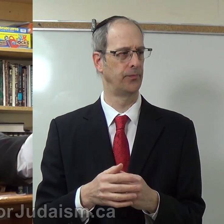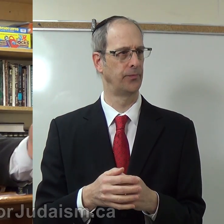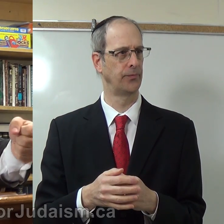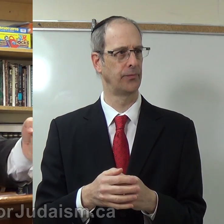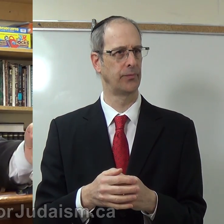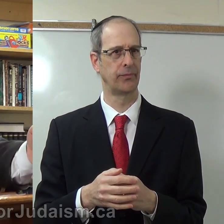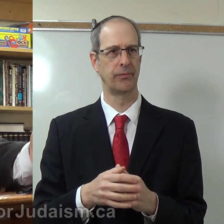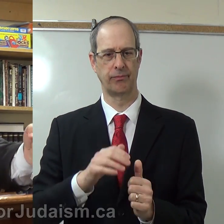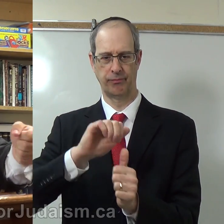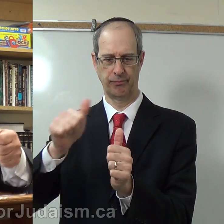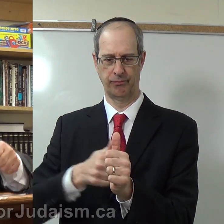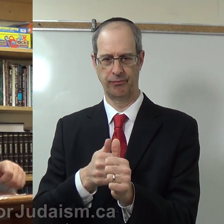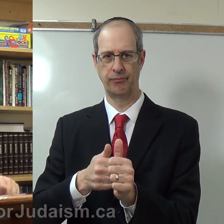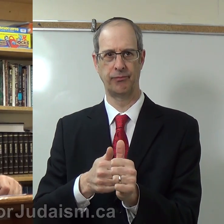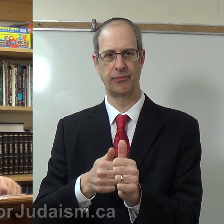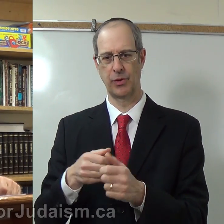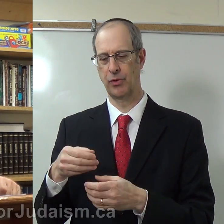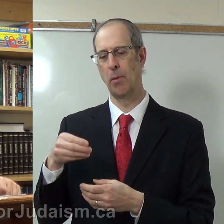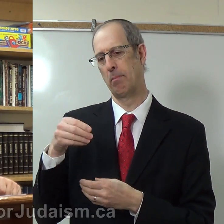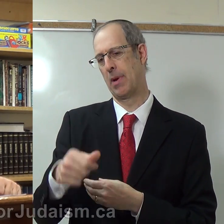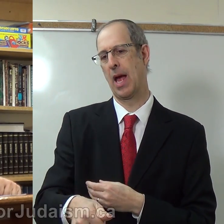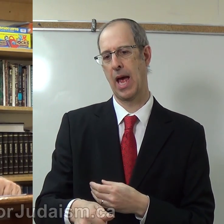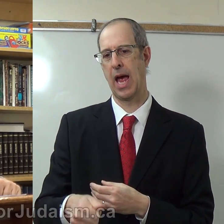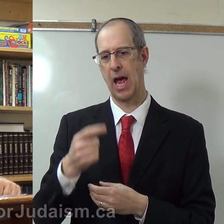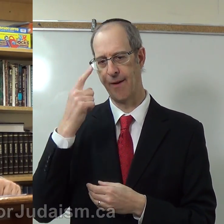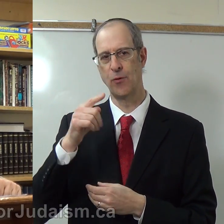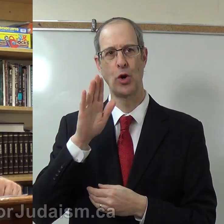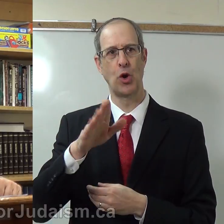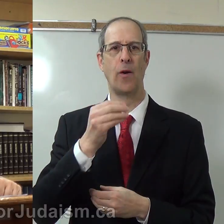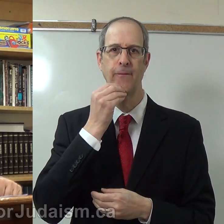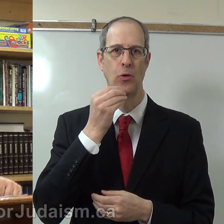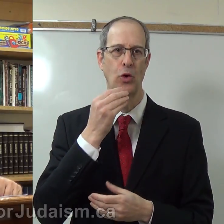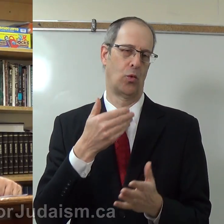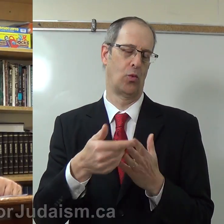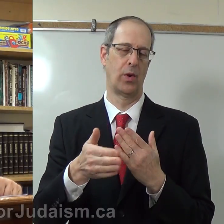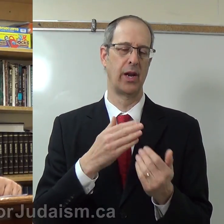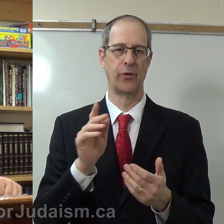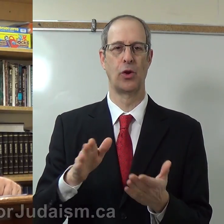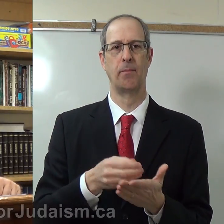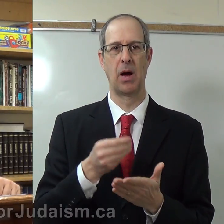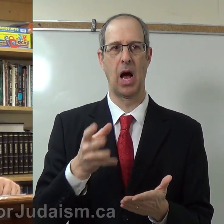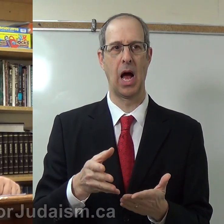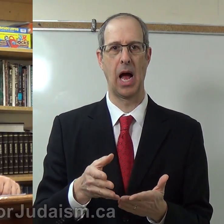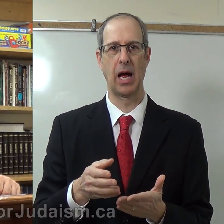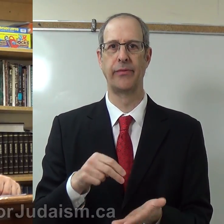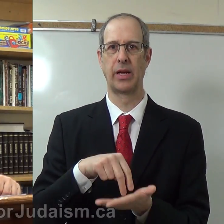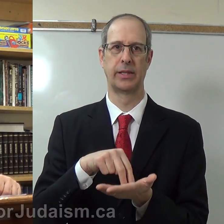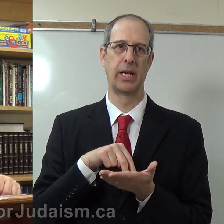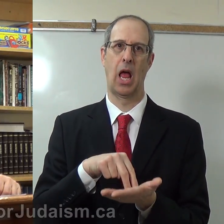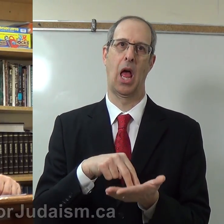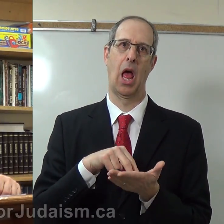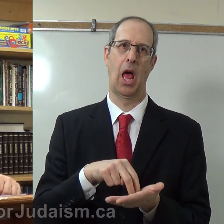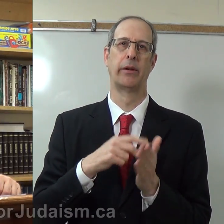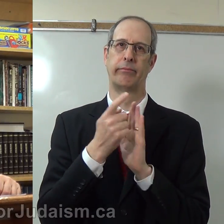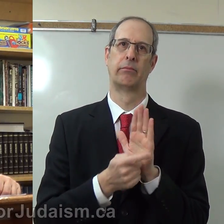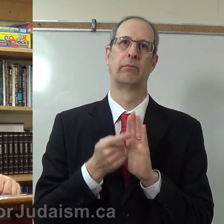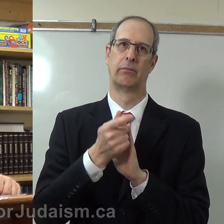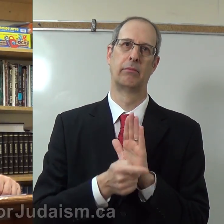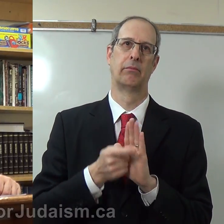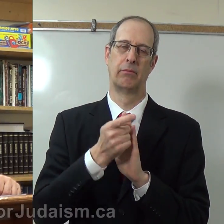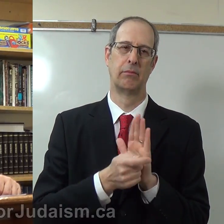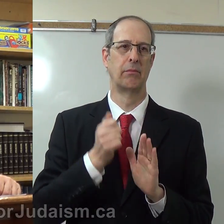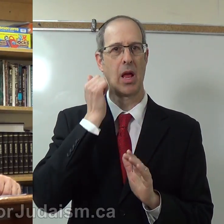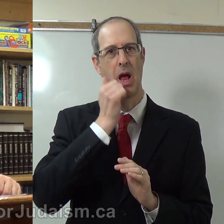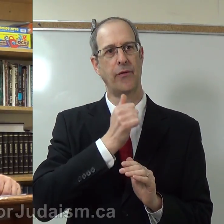behind the counter and you pay them for your food or whatever you're buying they stand there for hours each day